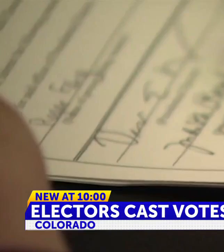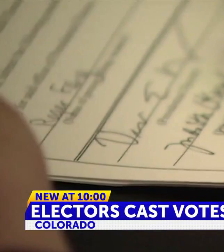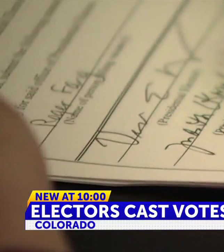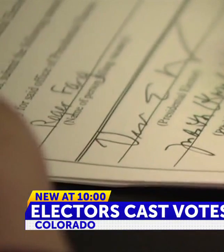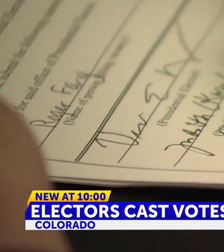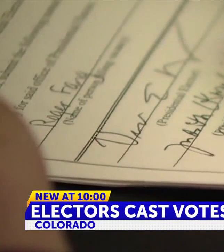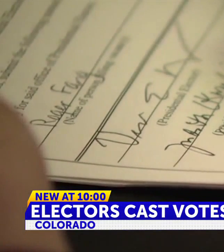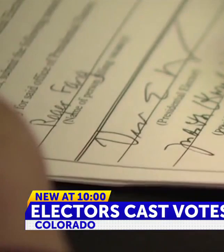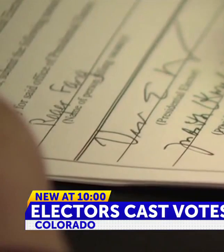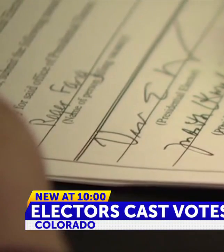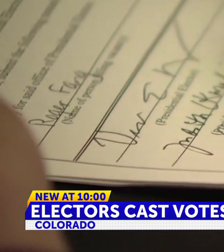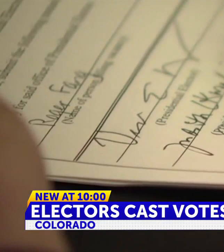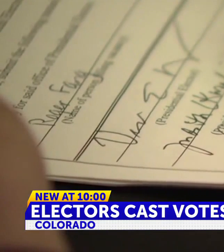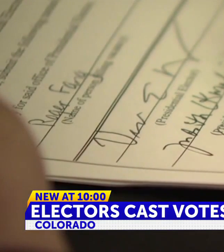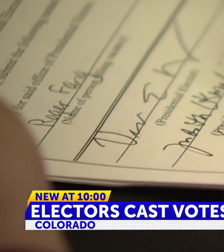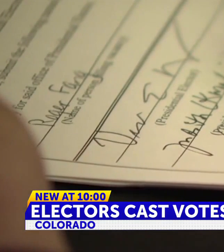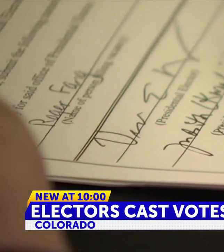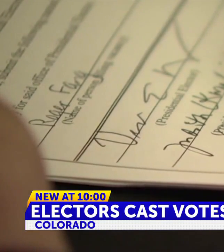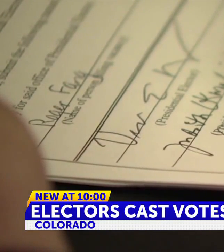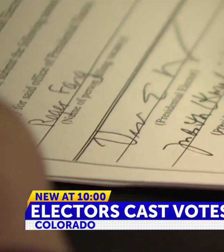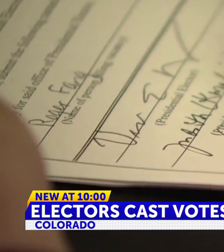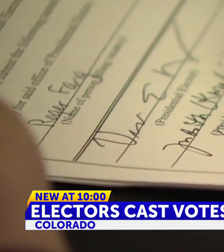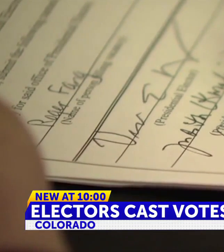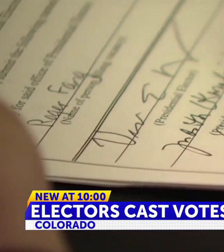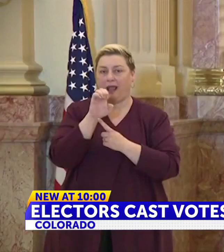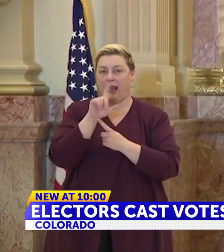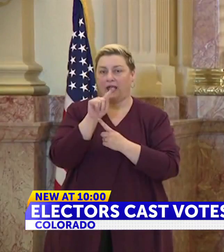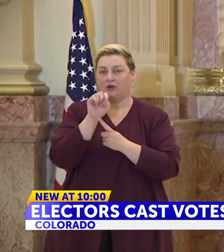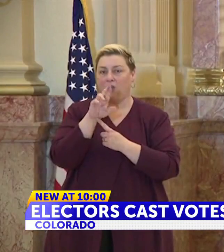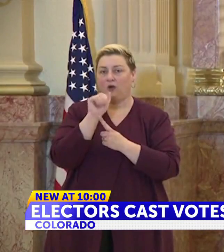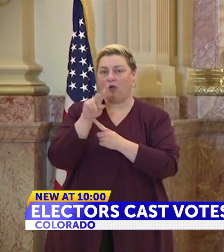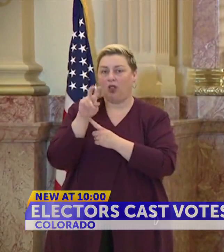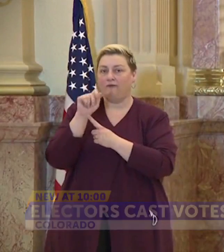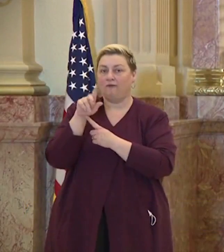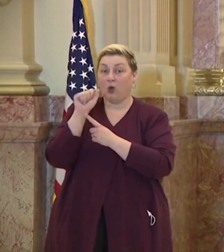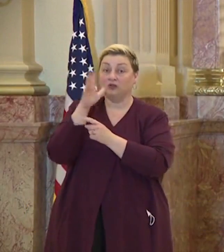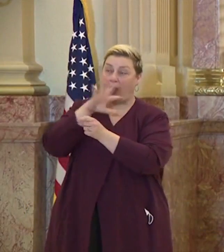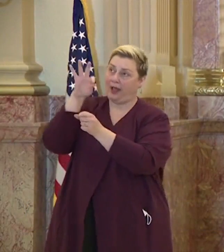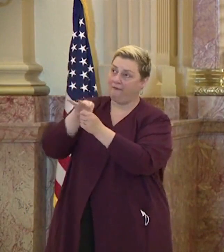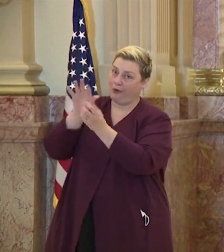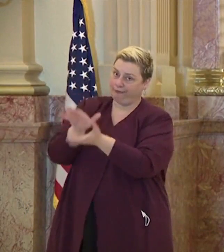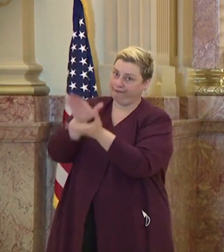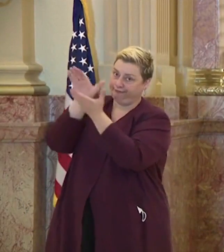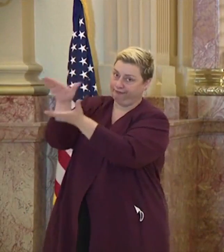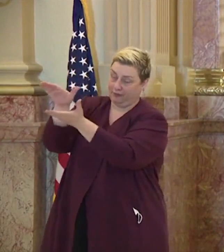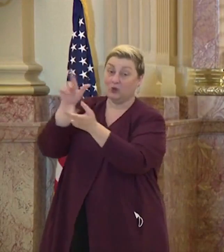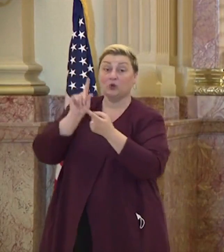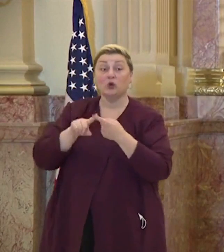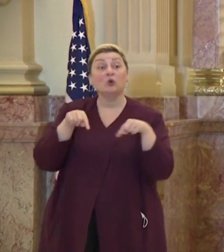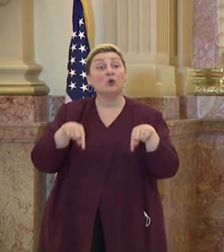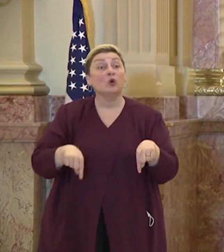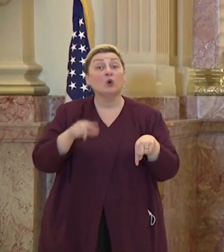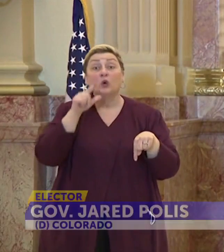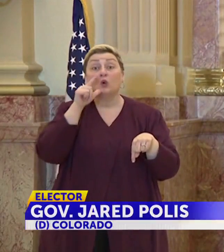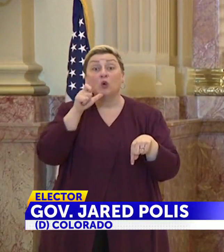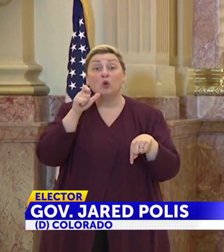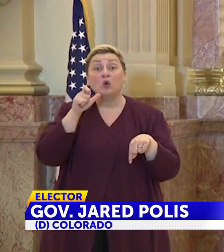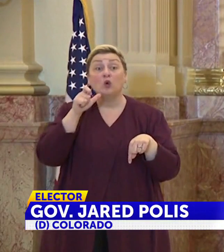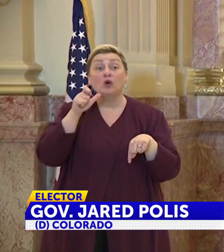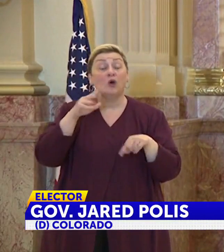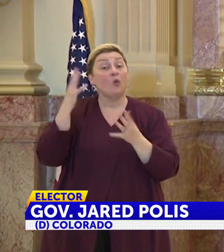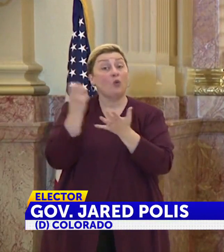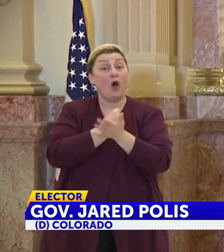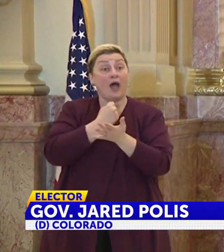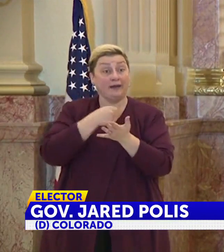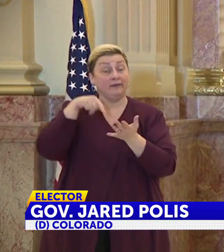but Monday marks a major step in making them official. The candidate that won the popular vote in the state of Colorado, Joe Biden